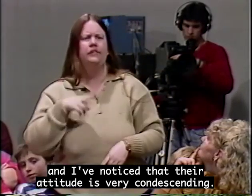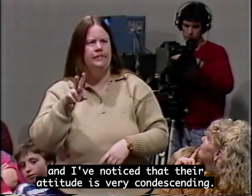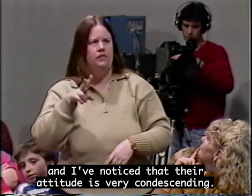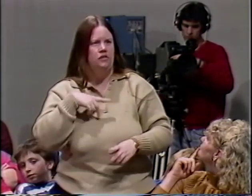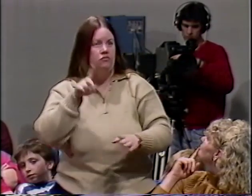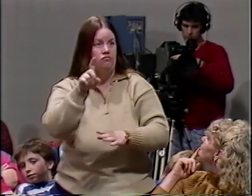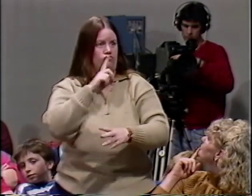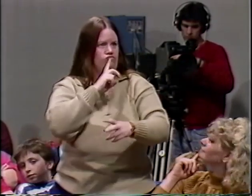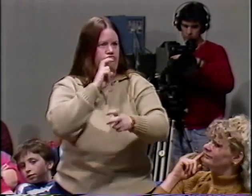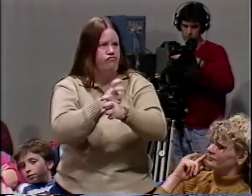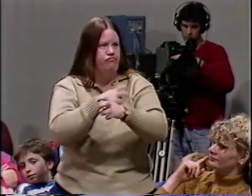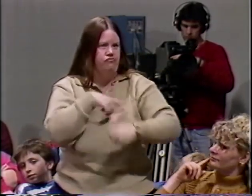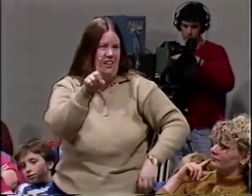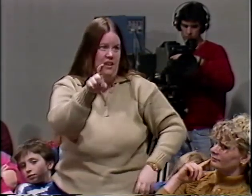condescending.